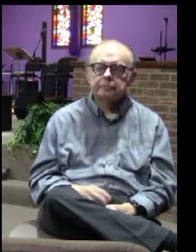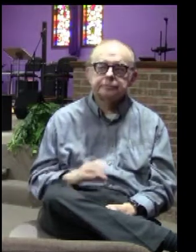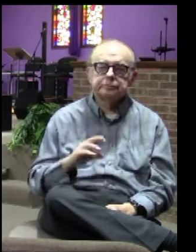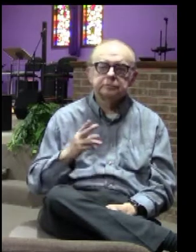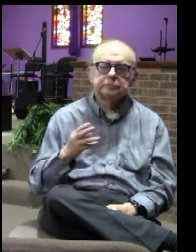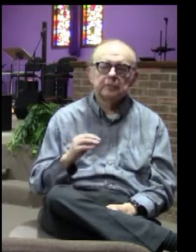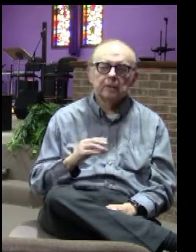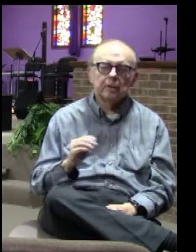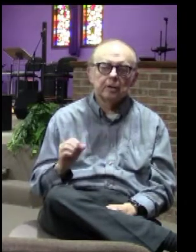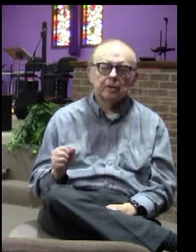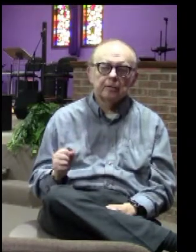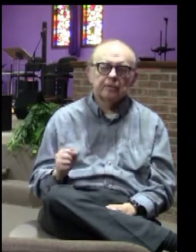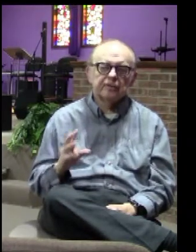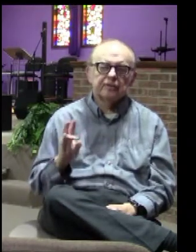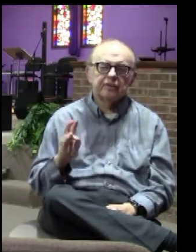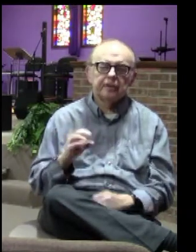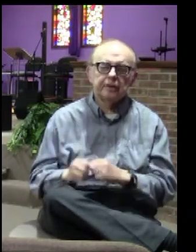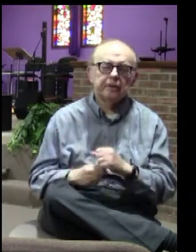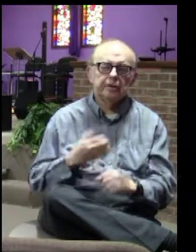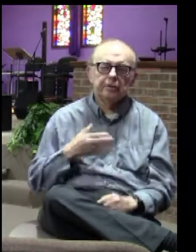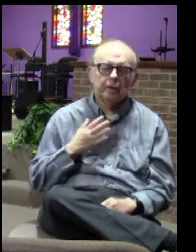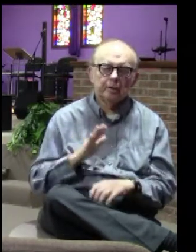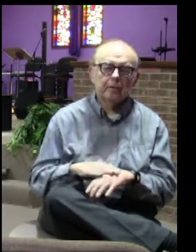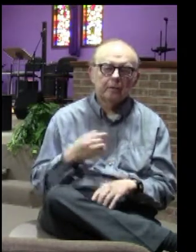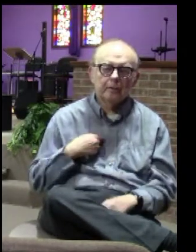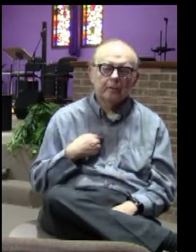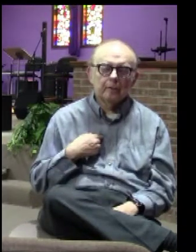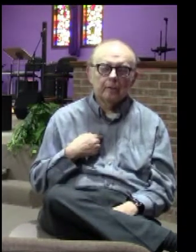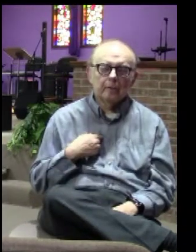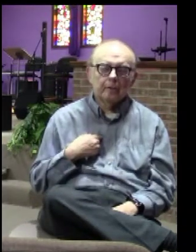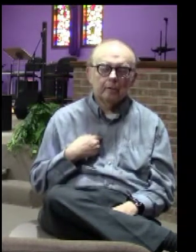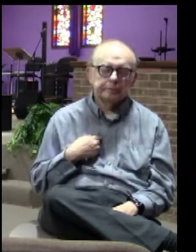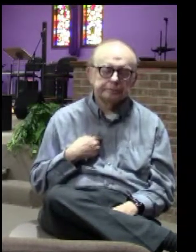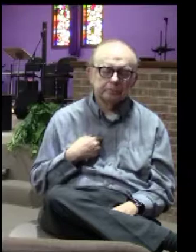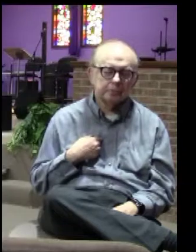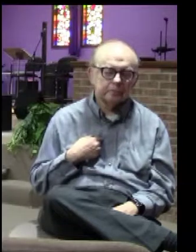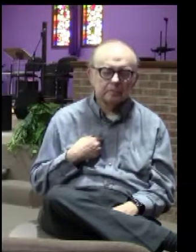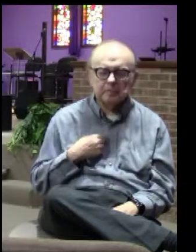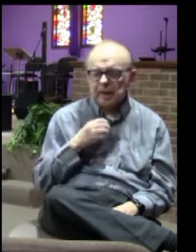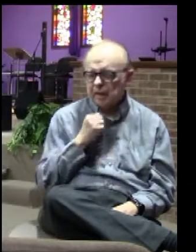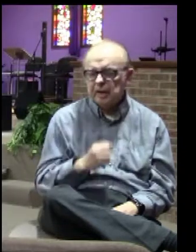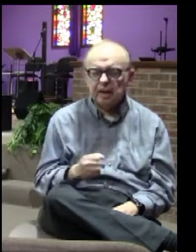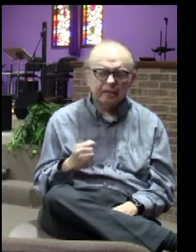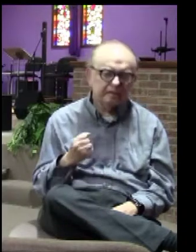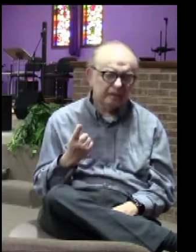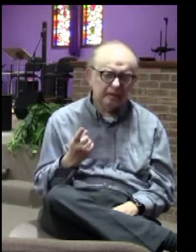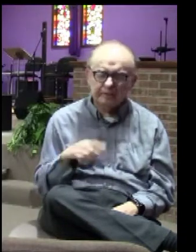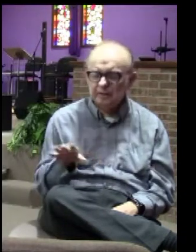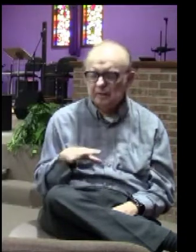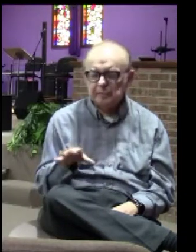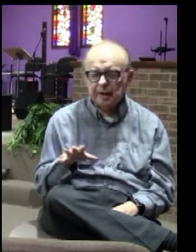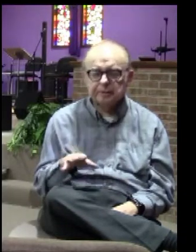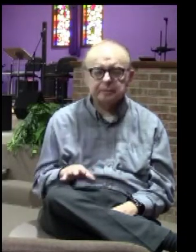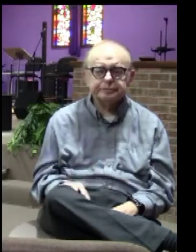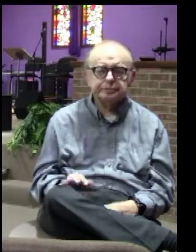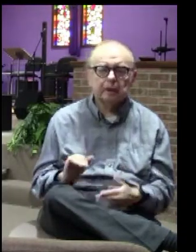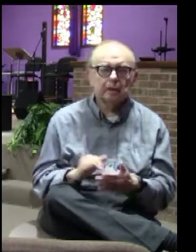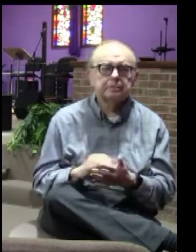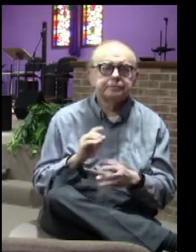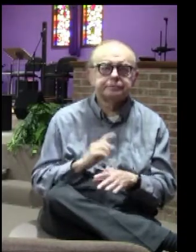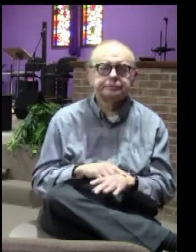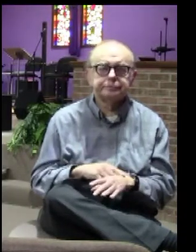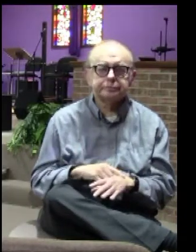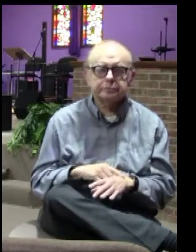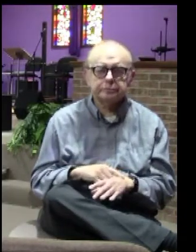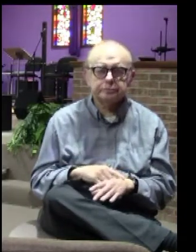Chico was 7 years younger than me. I was in the 6th grade, so I was 11, maybe 12 at that time,